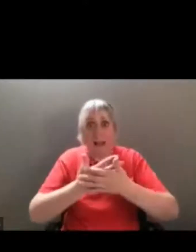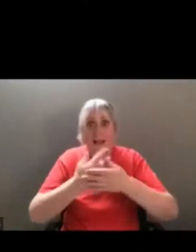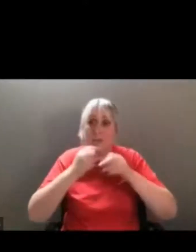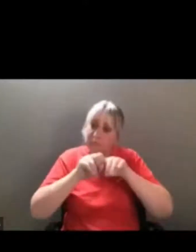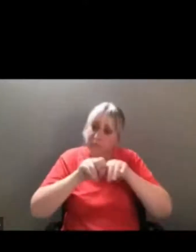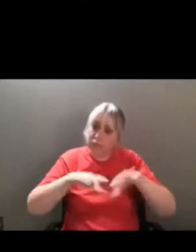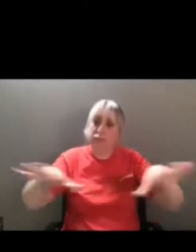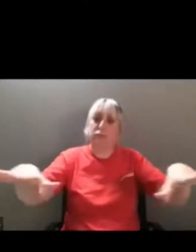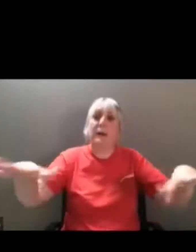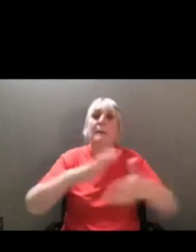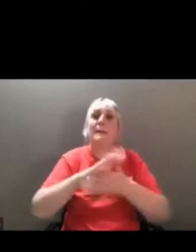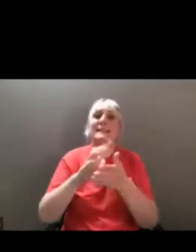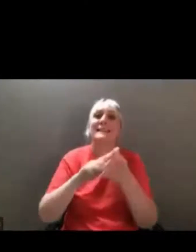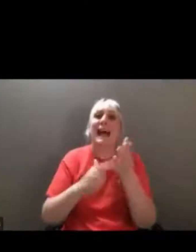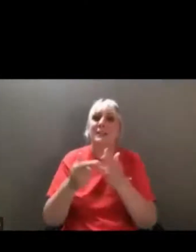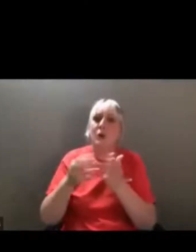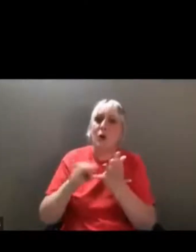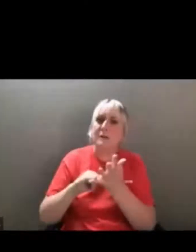household name.